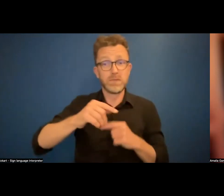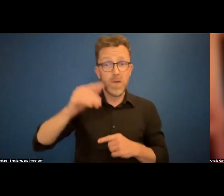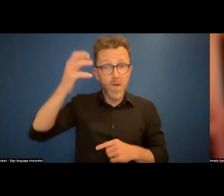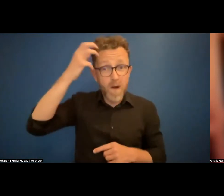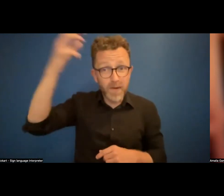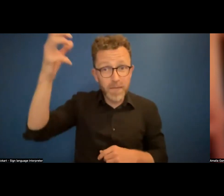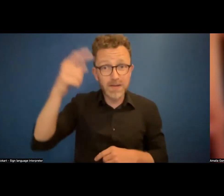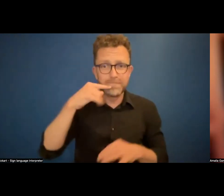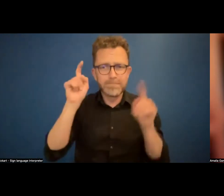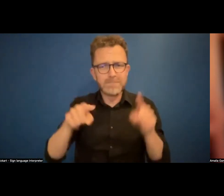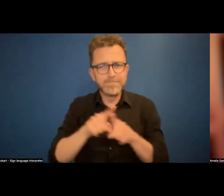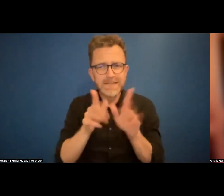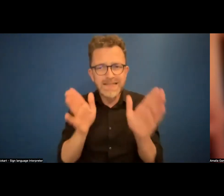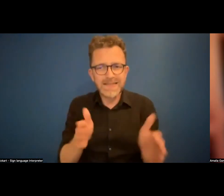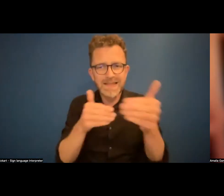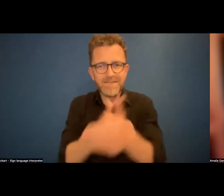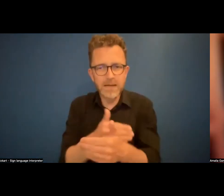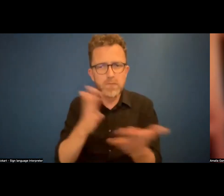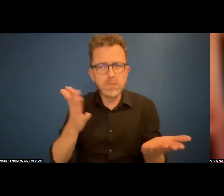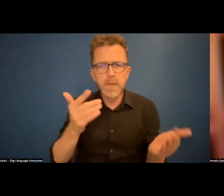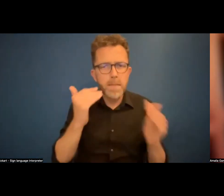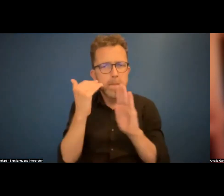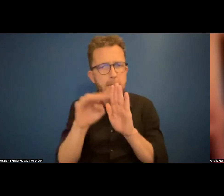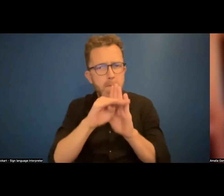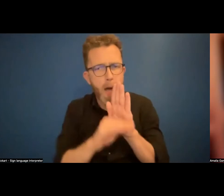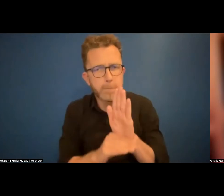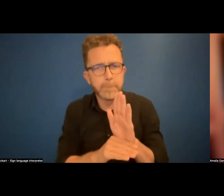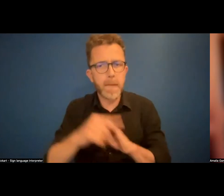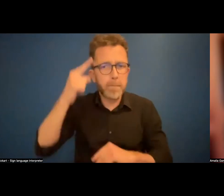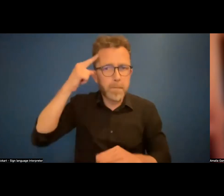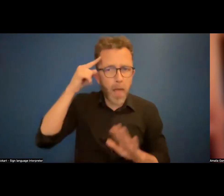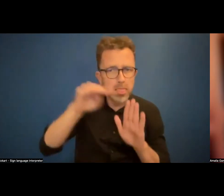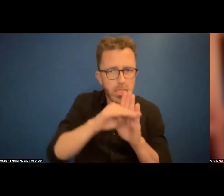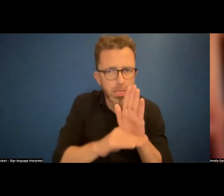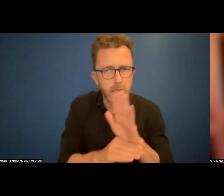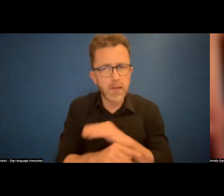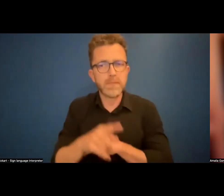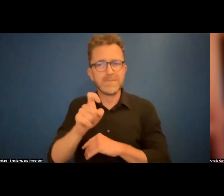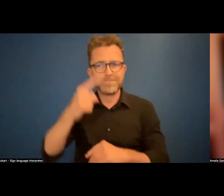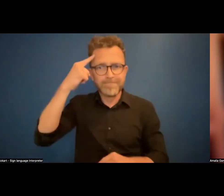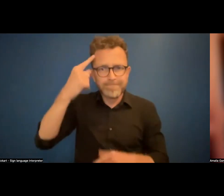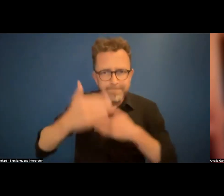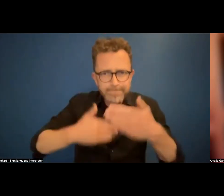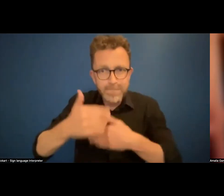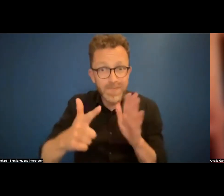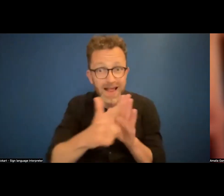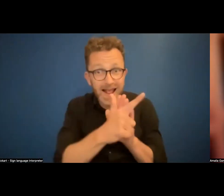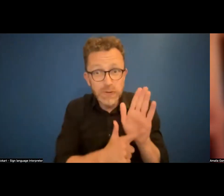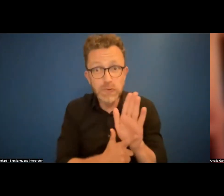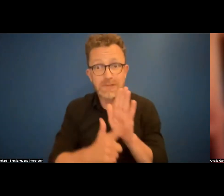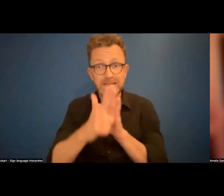work, healthcare, and more, all in the community and giving importance to